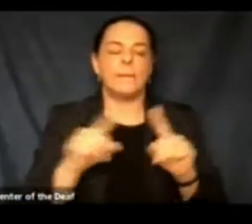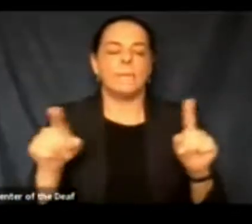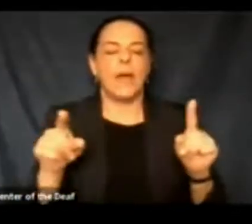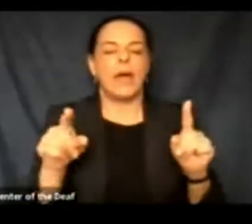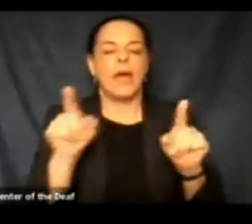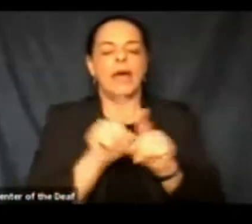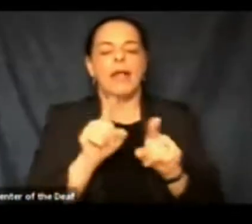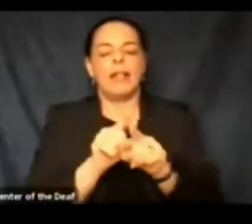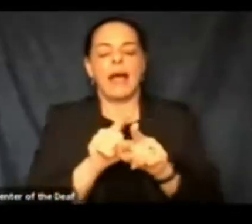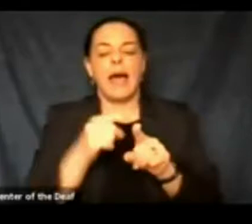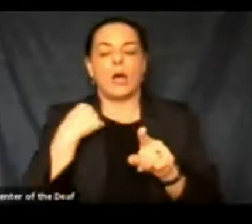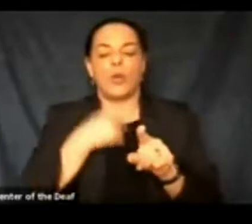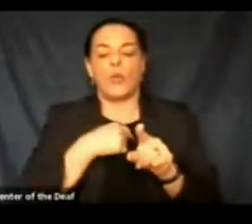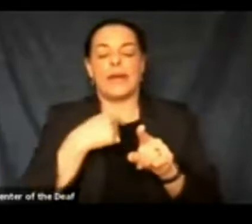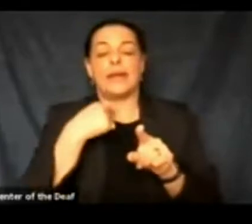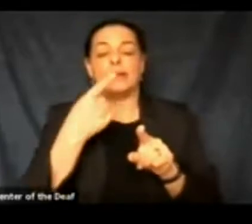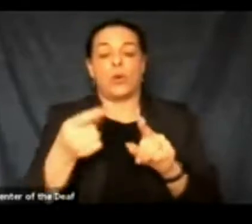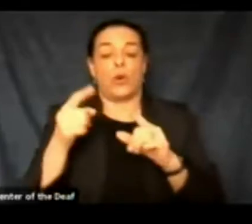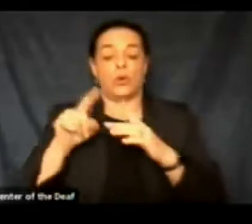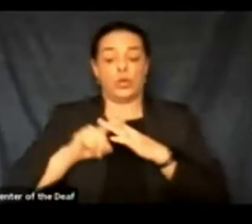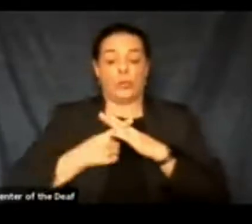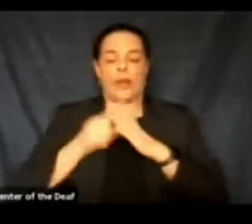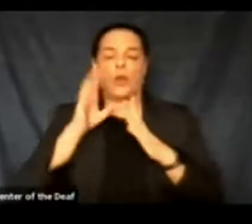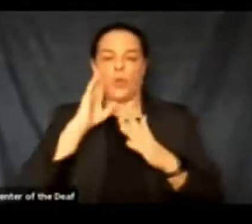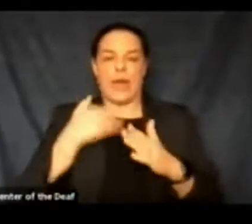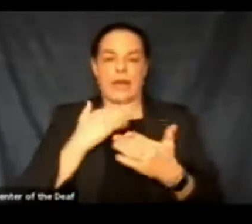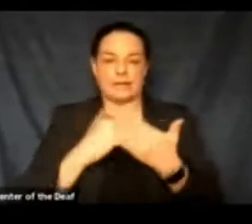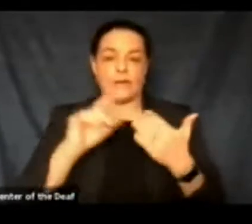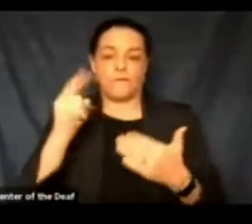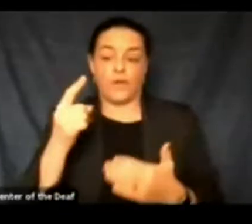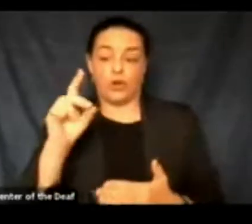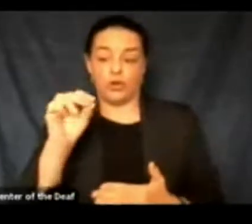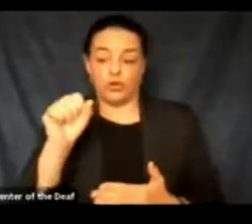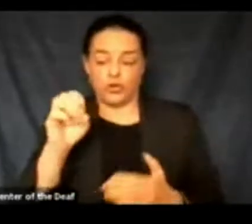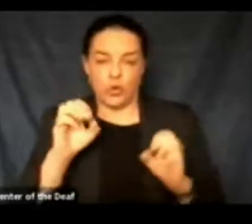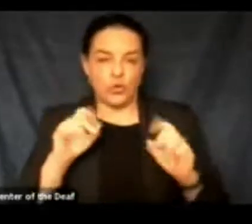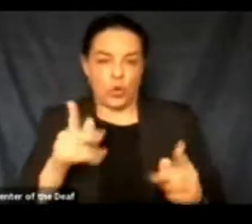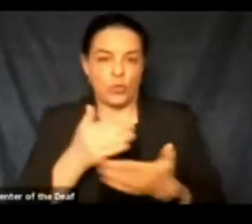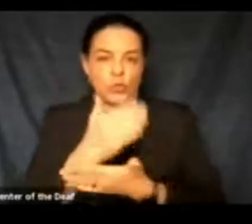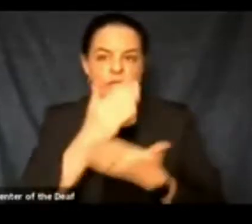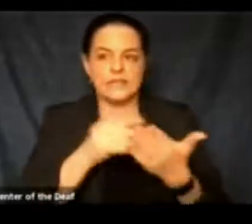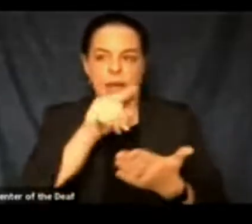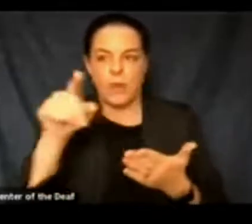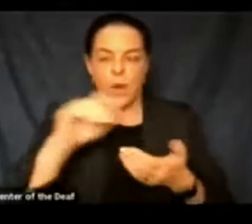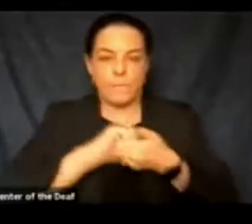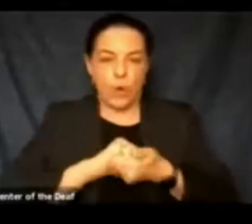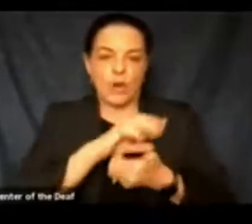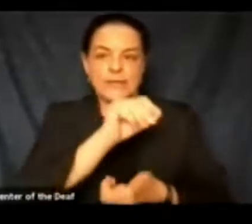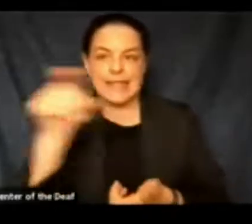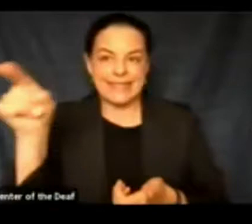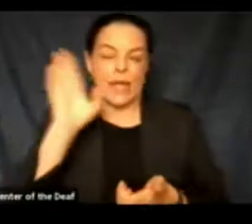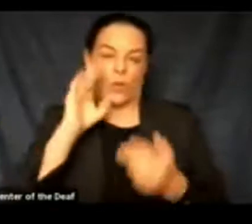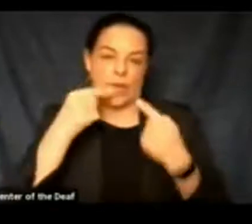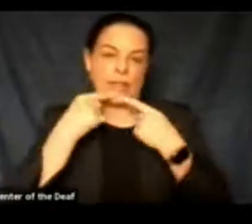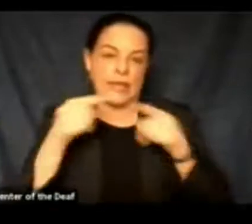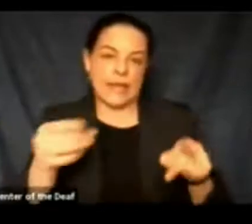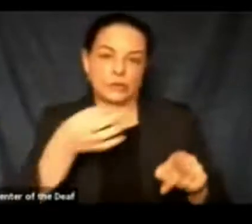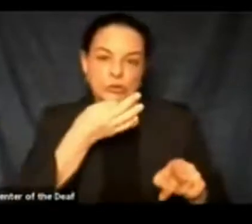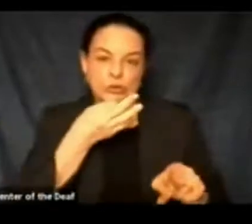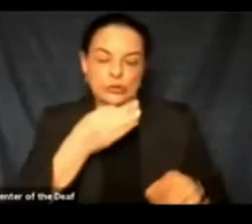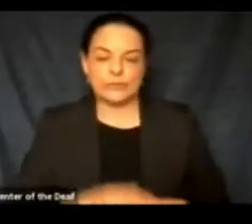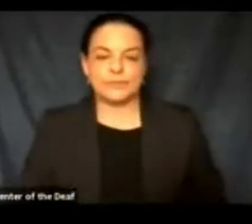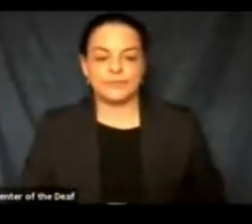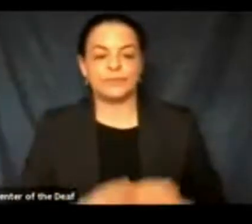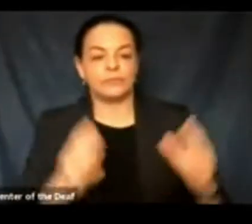the opening, there will be some first dose vaccine opportunities through some of our partners, and they'll be announcing those soon. From Cole